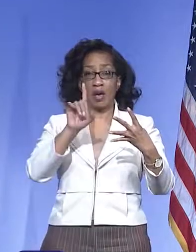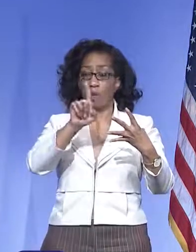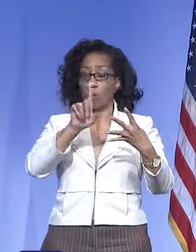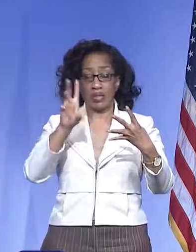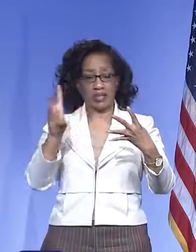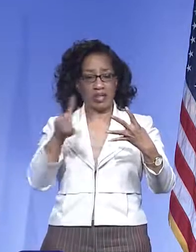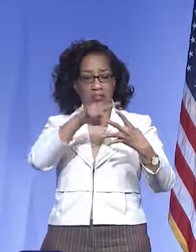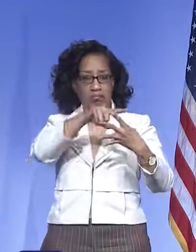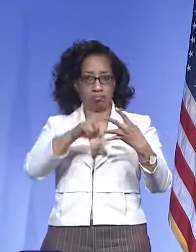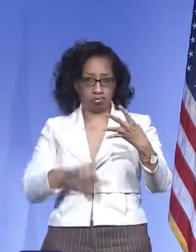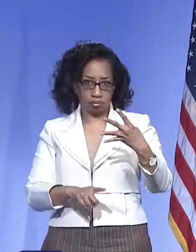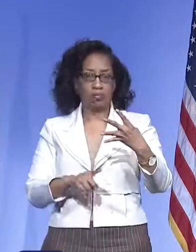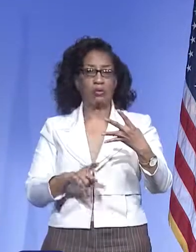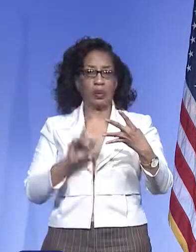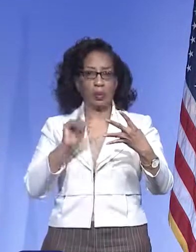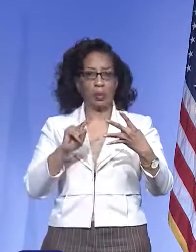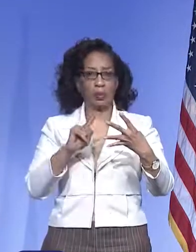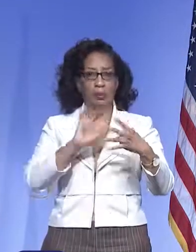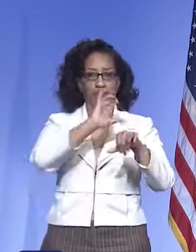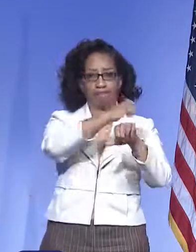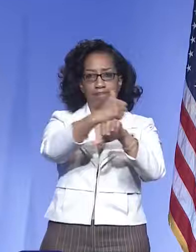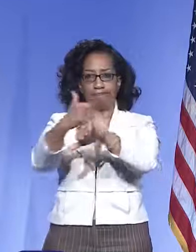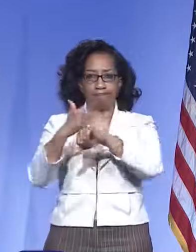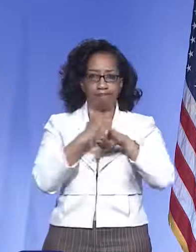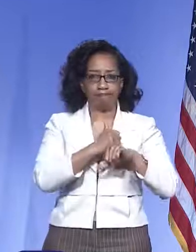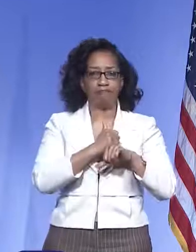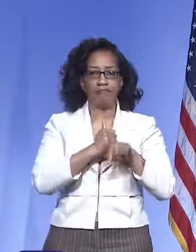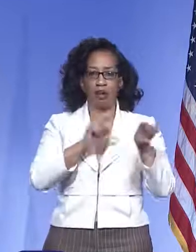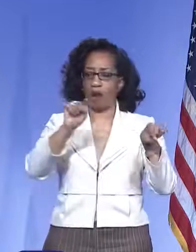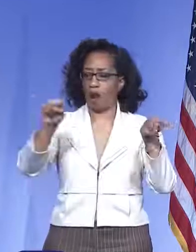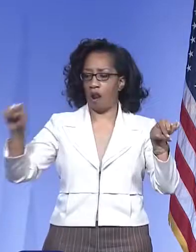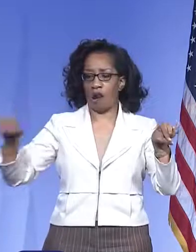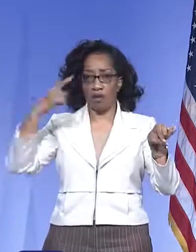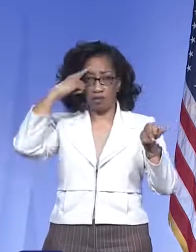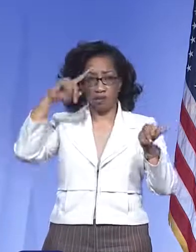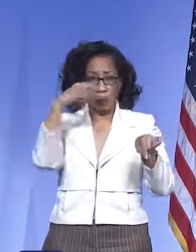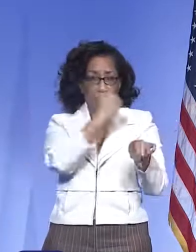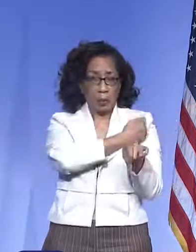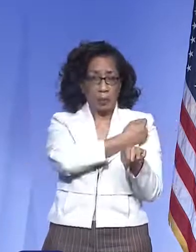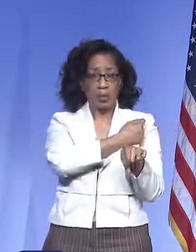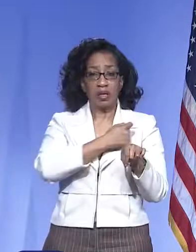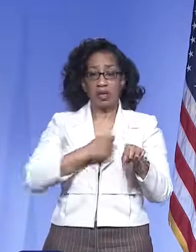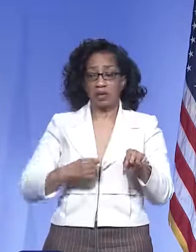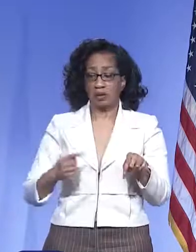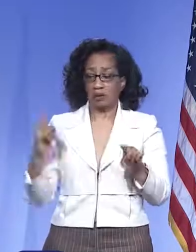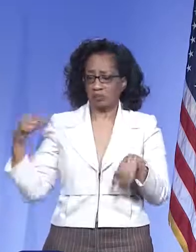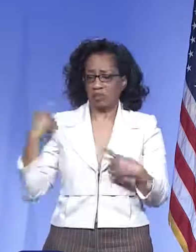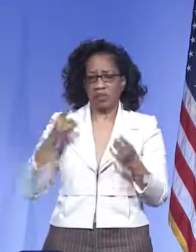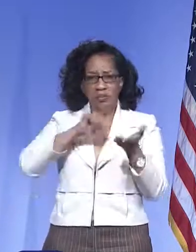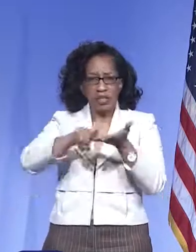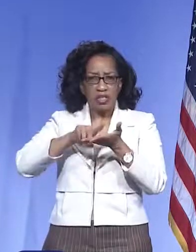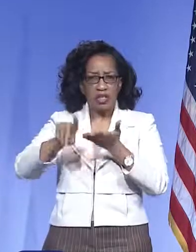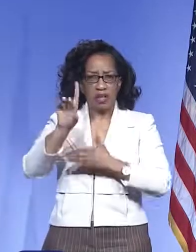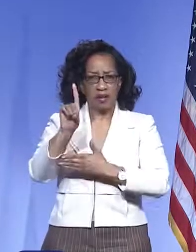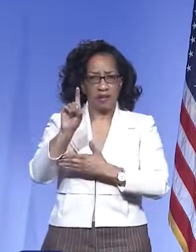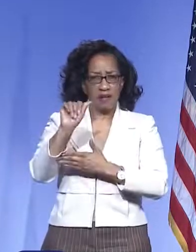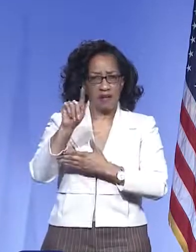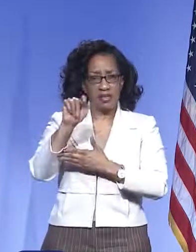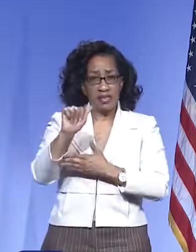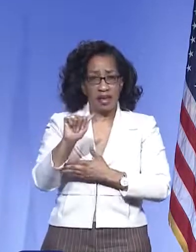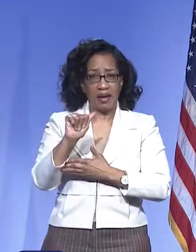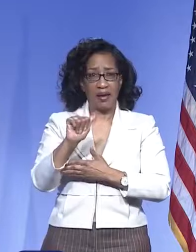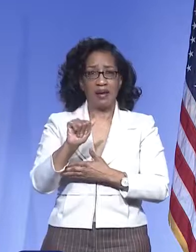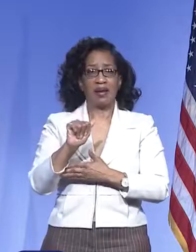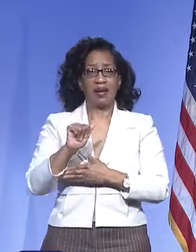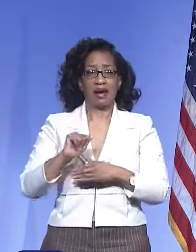Again, I've talked to you all a little bit about how we track the data. David and his team do a really good job of aggregating that and then putting it on a